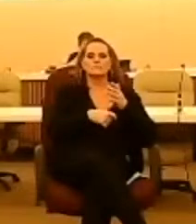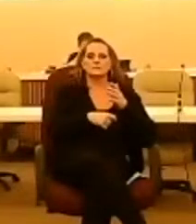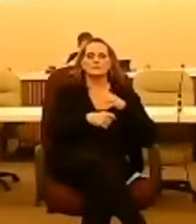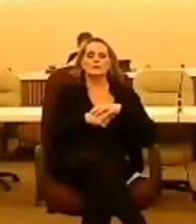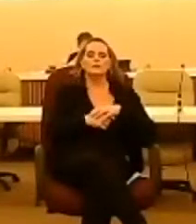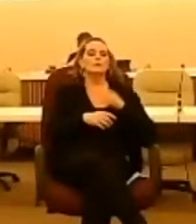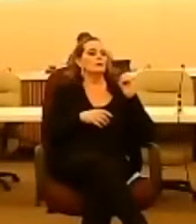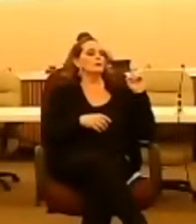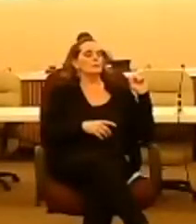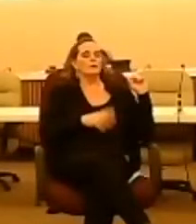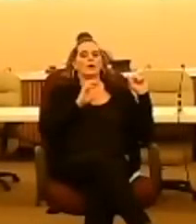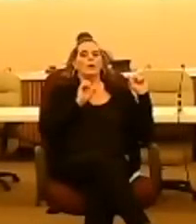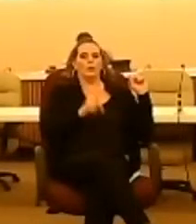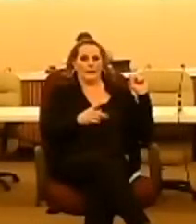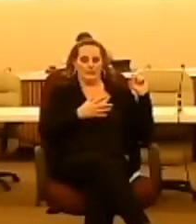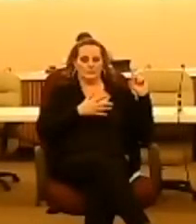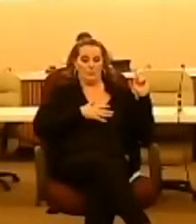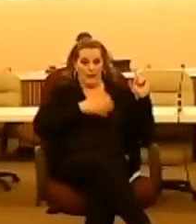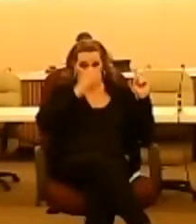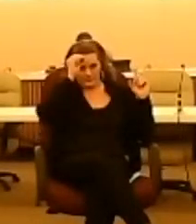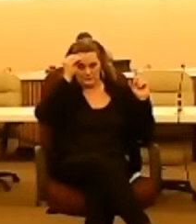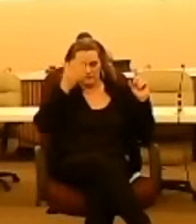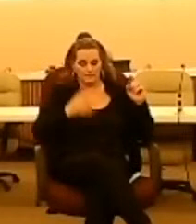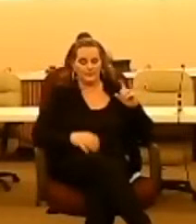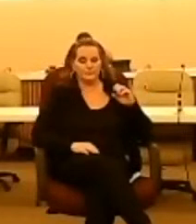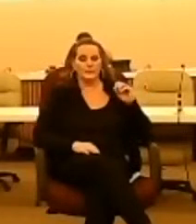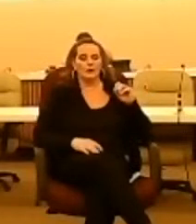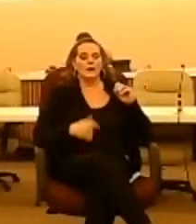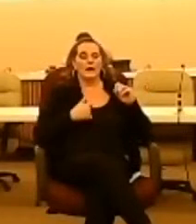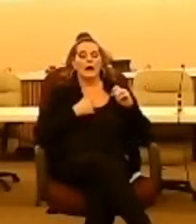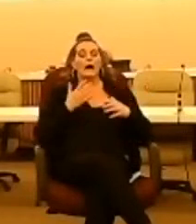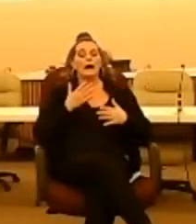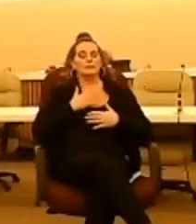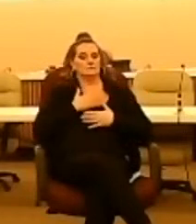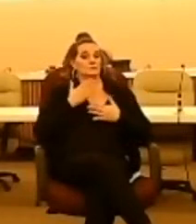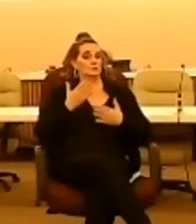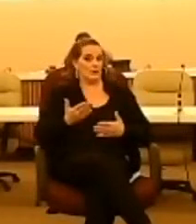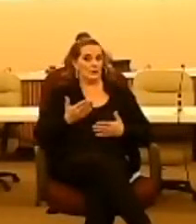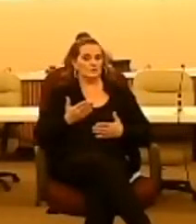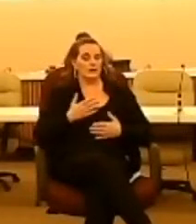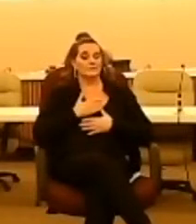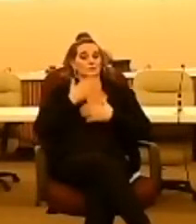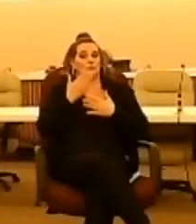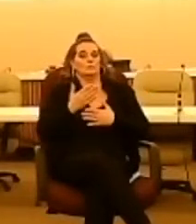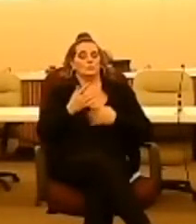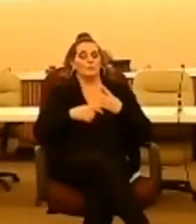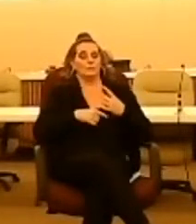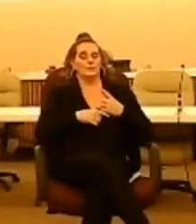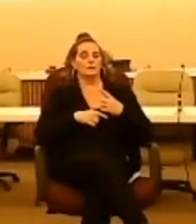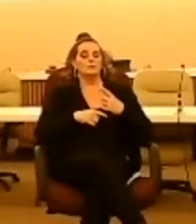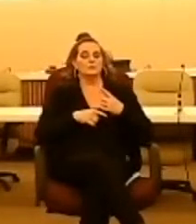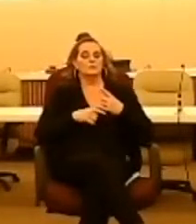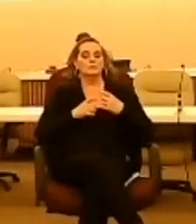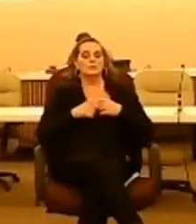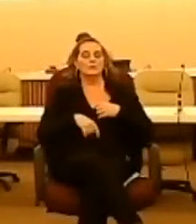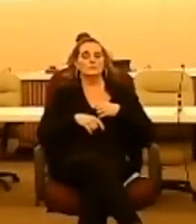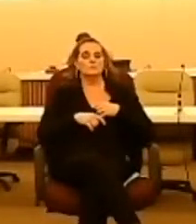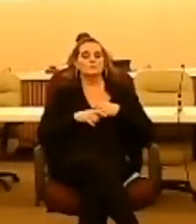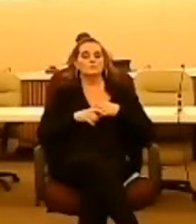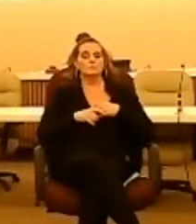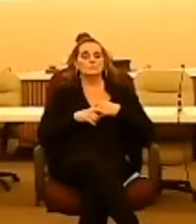my opinion, I am going to propose that when we get to the resolutions, that we are going to